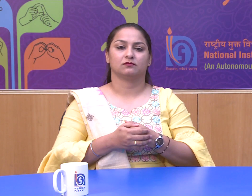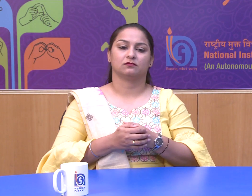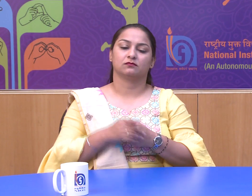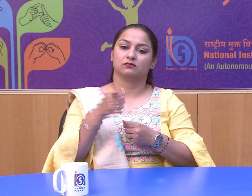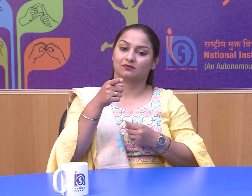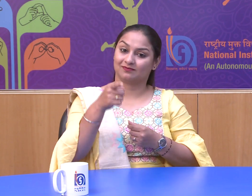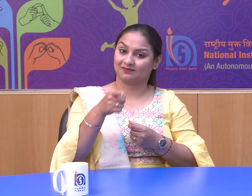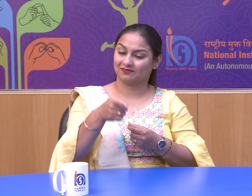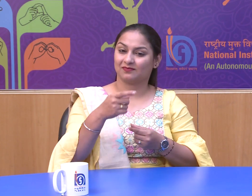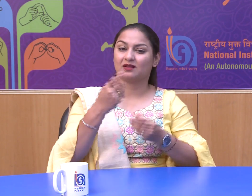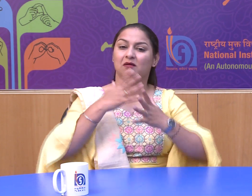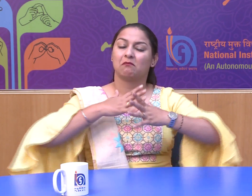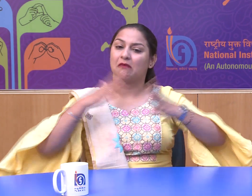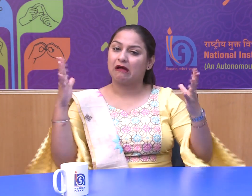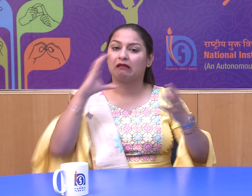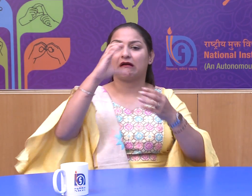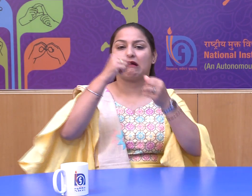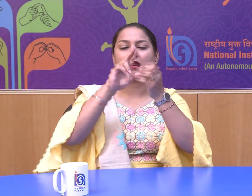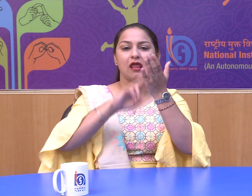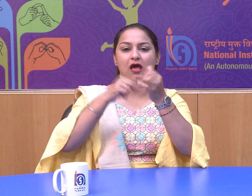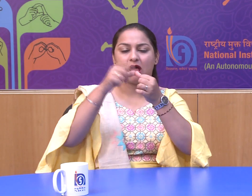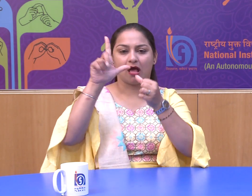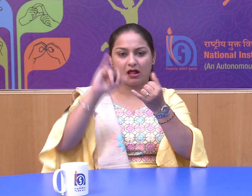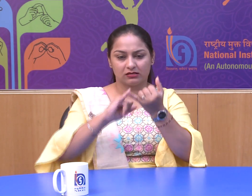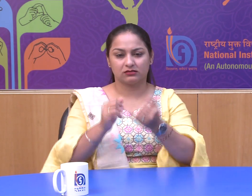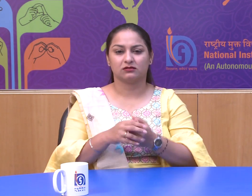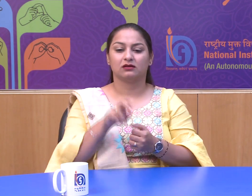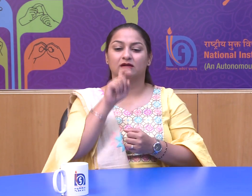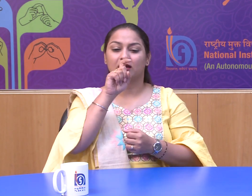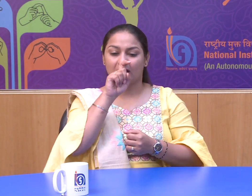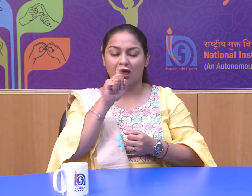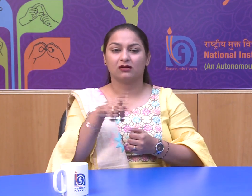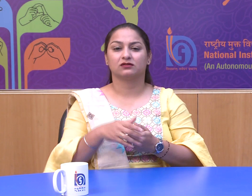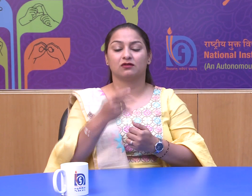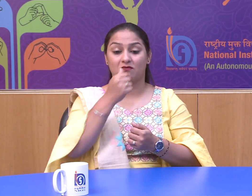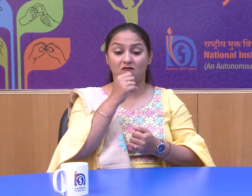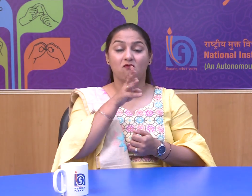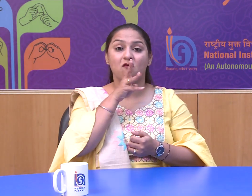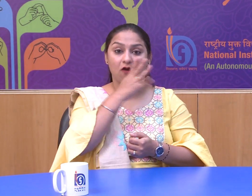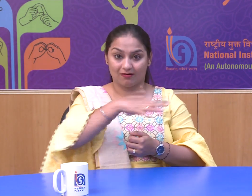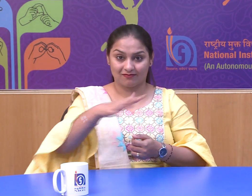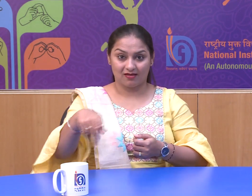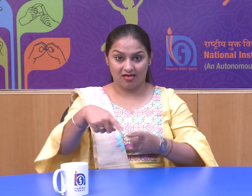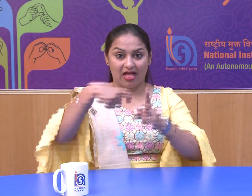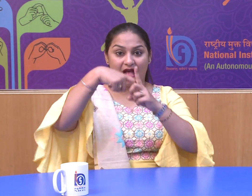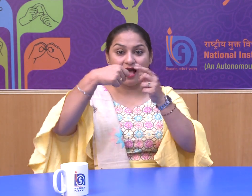many canals dug so that water from the river Kaveri